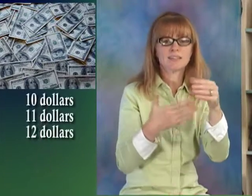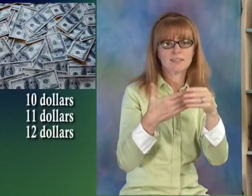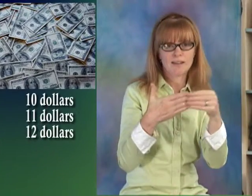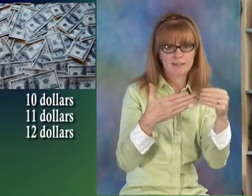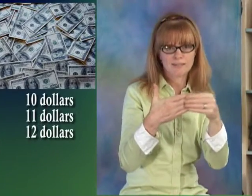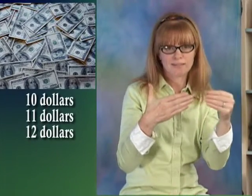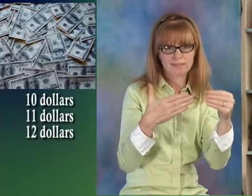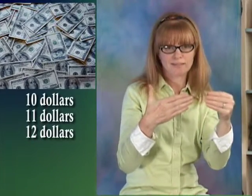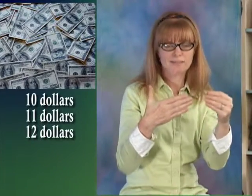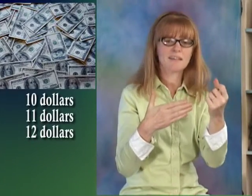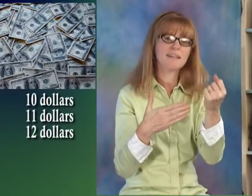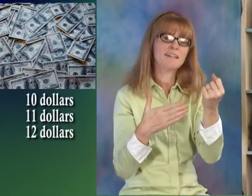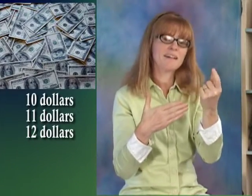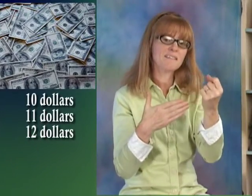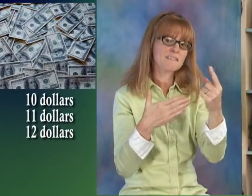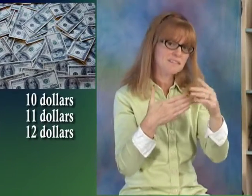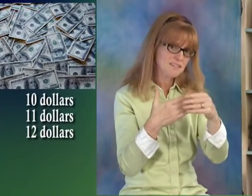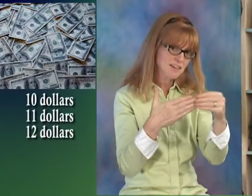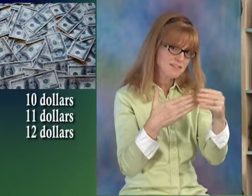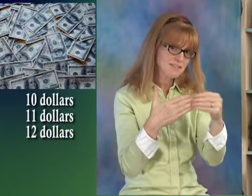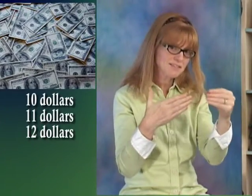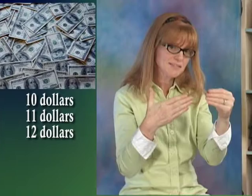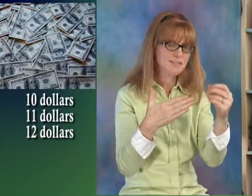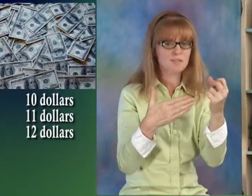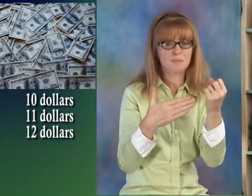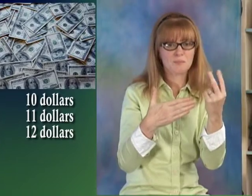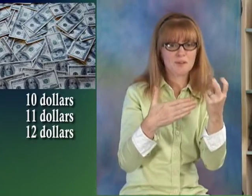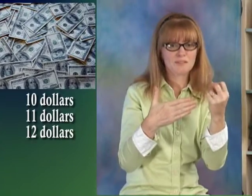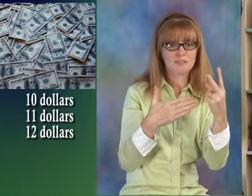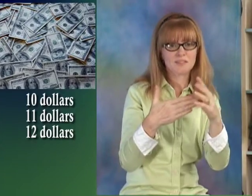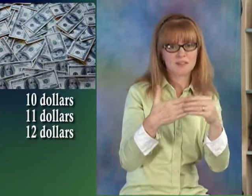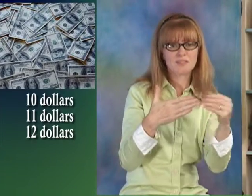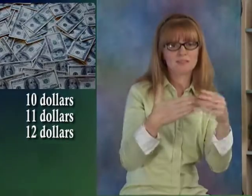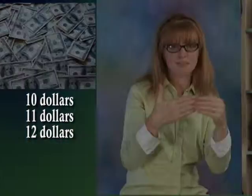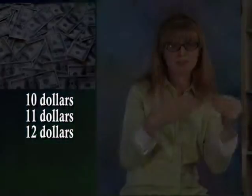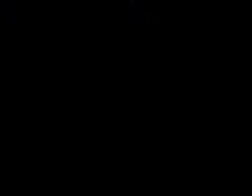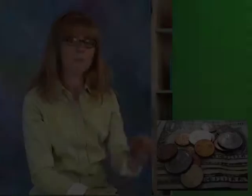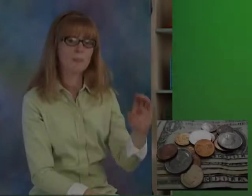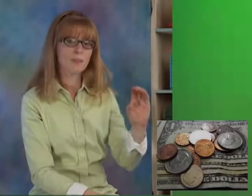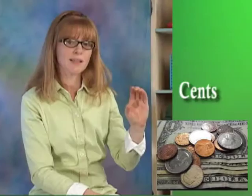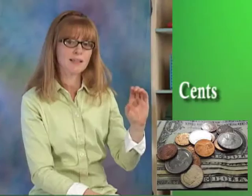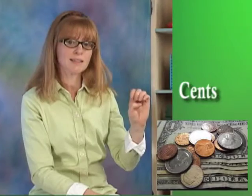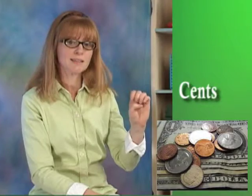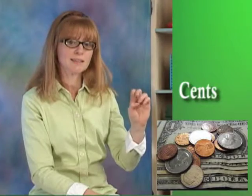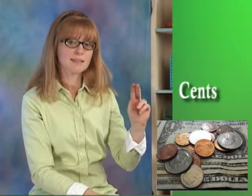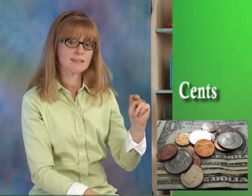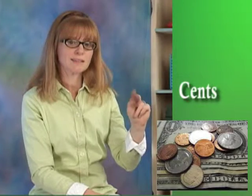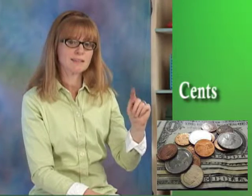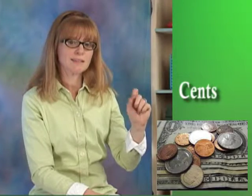$9, $10, $11, $12.